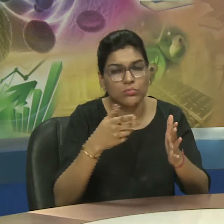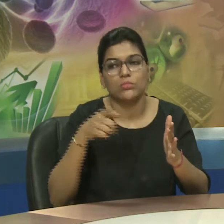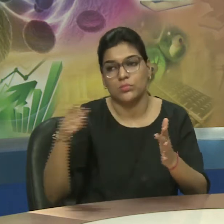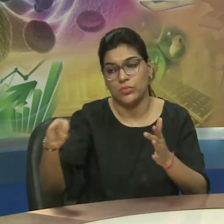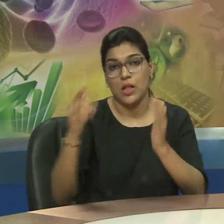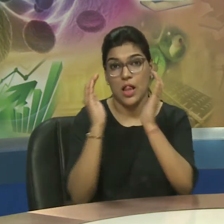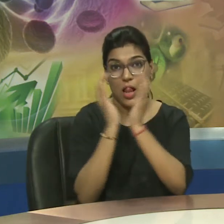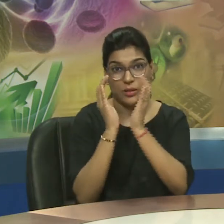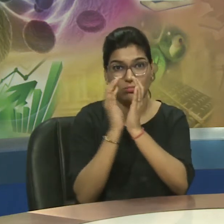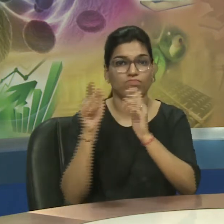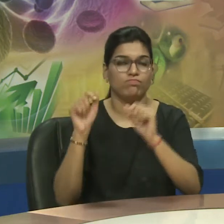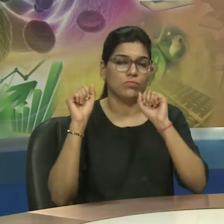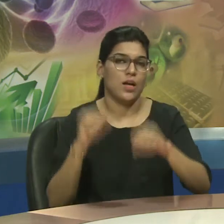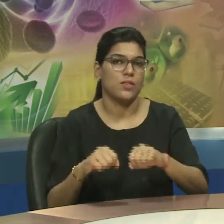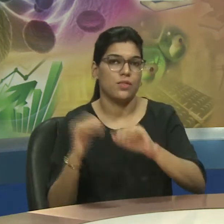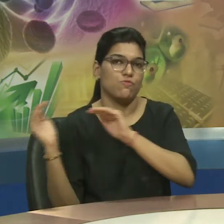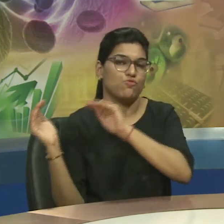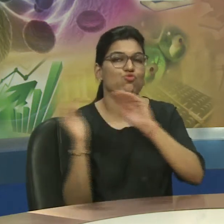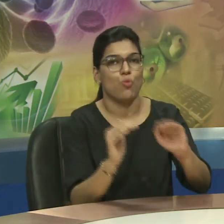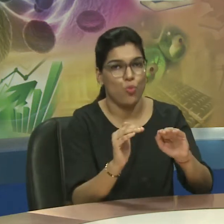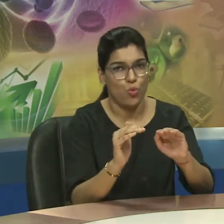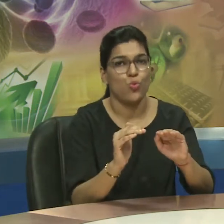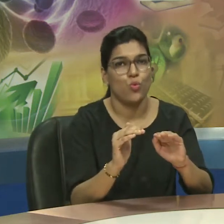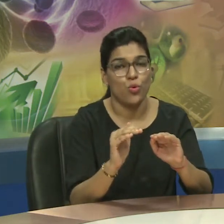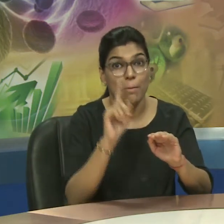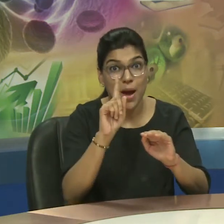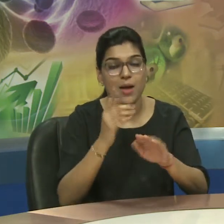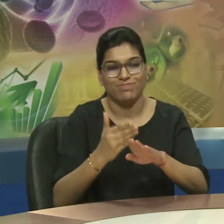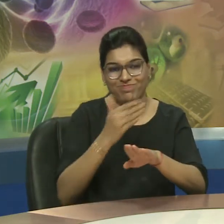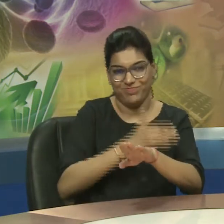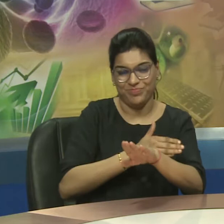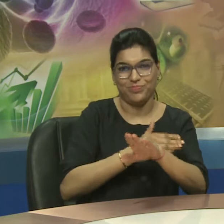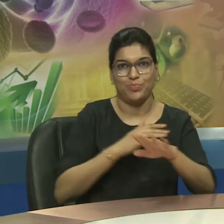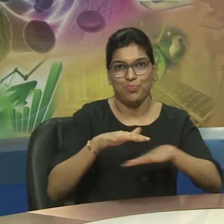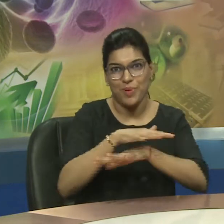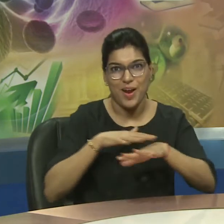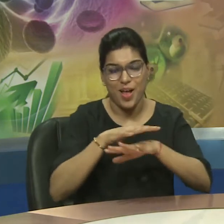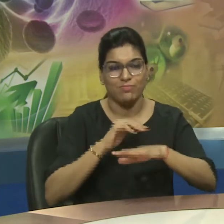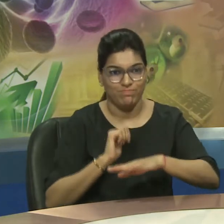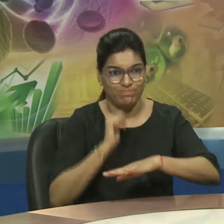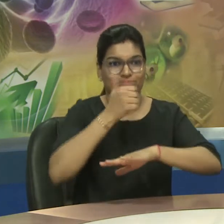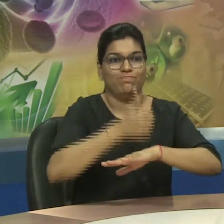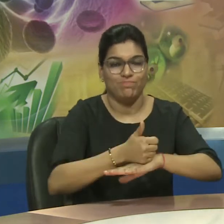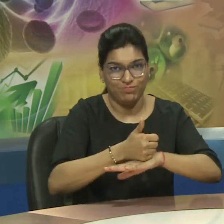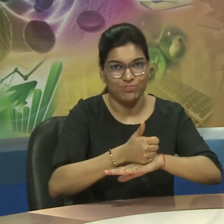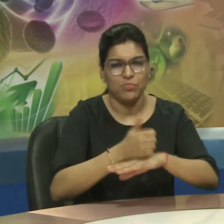premium by the insured, undertakes to compensate the insured for the loss